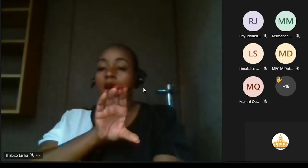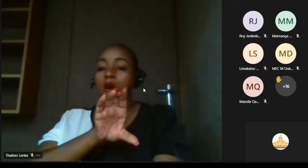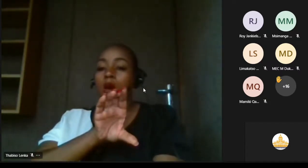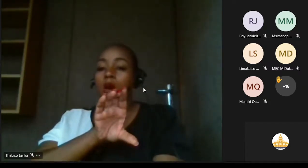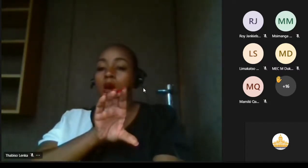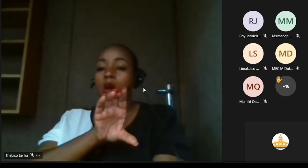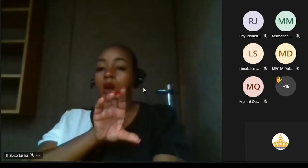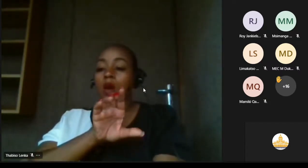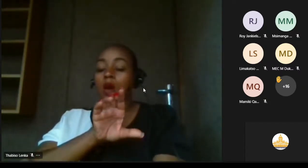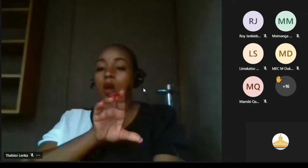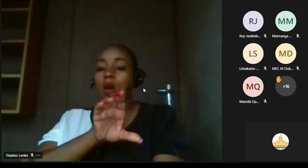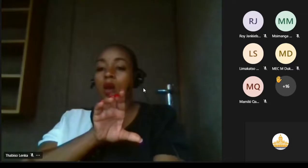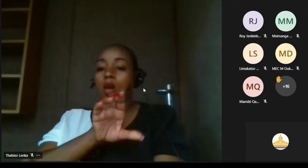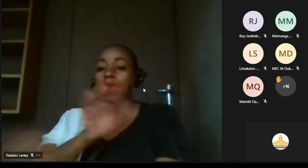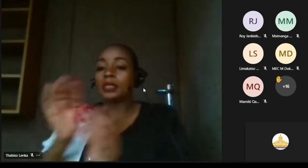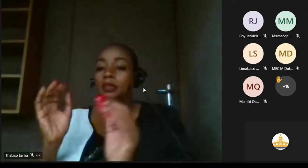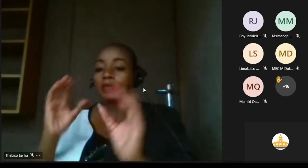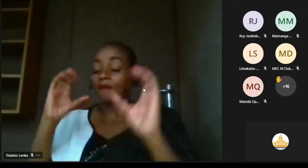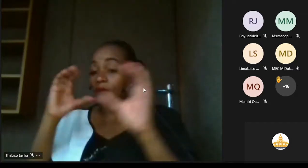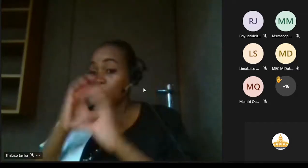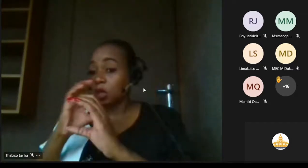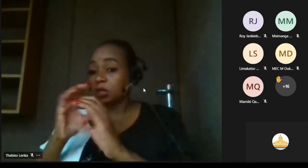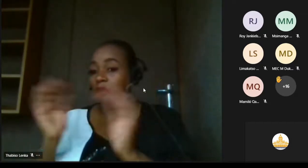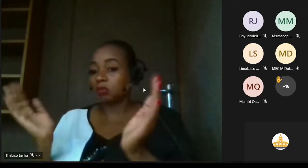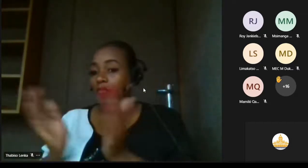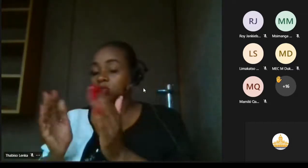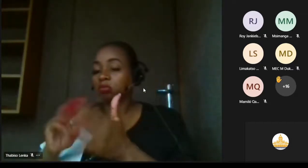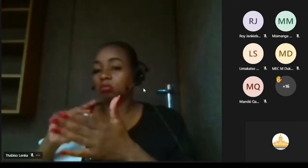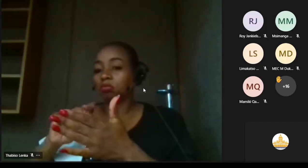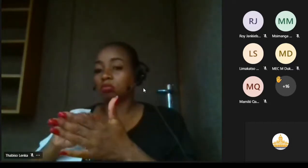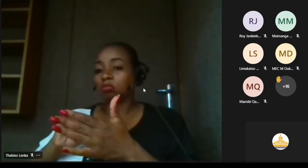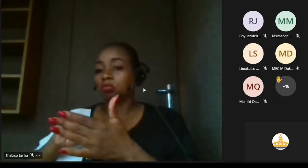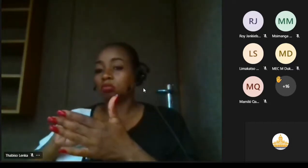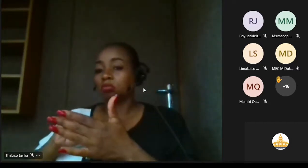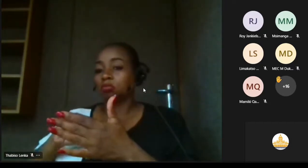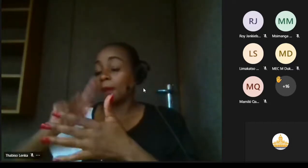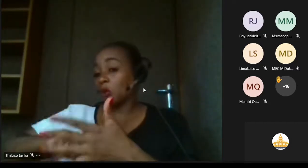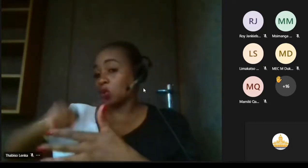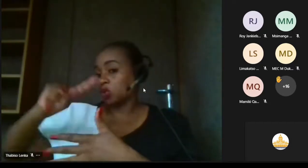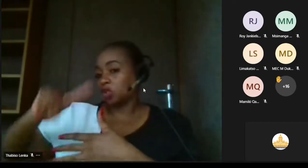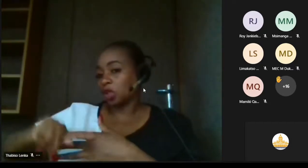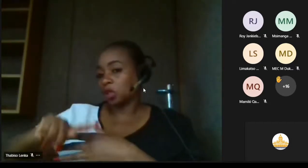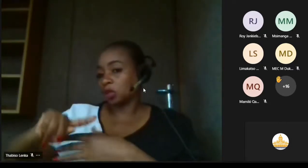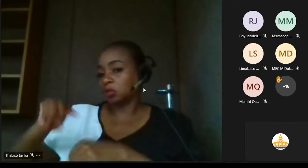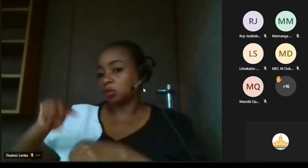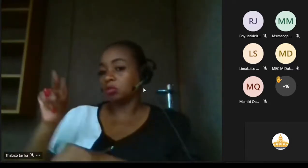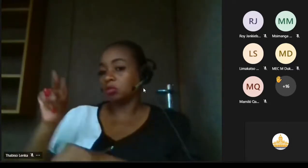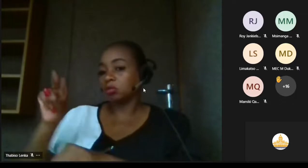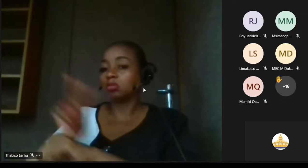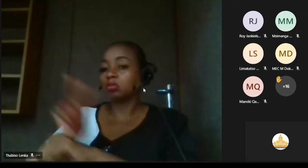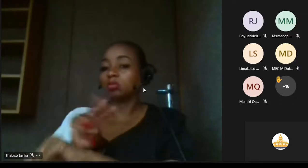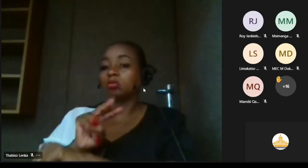a focused small business mentoring programs where 30% of our budget will be targeted